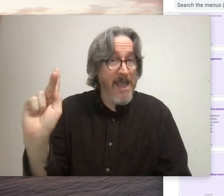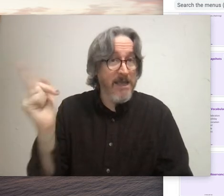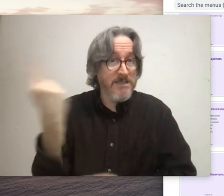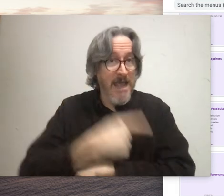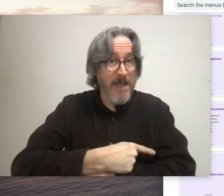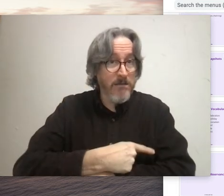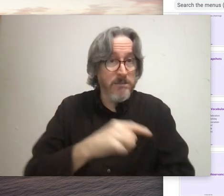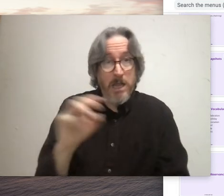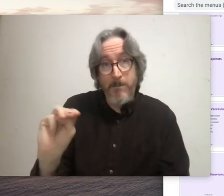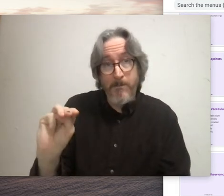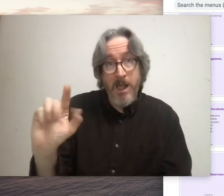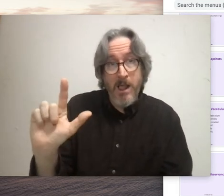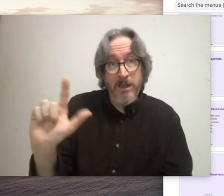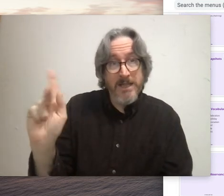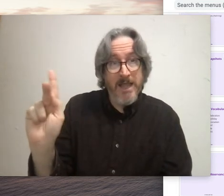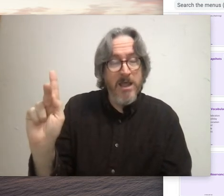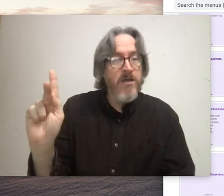MLK Day.